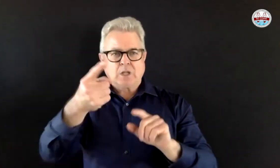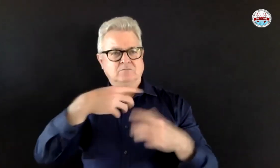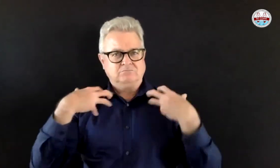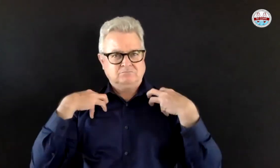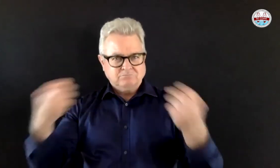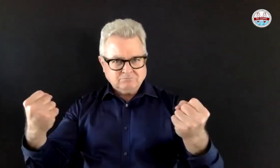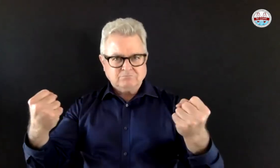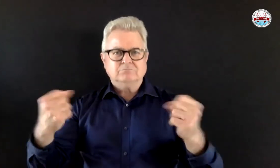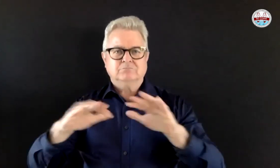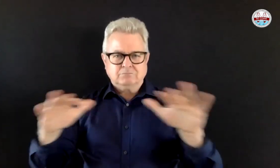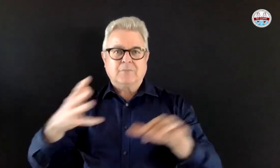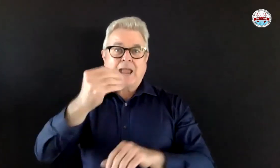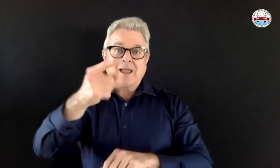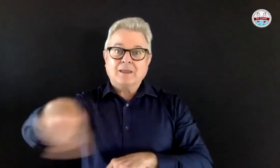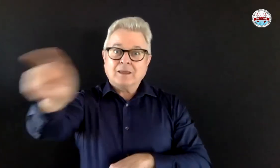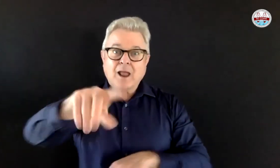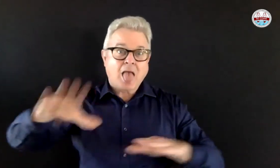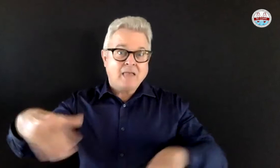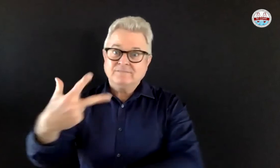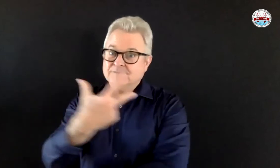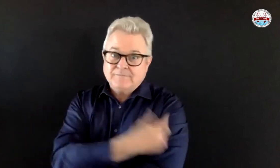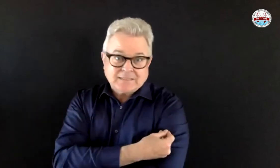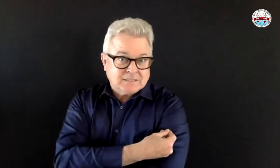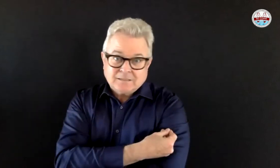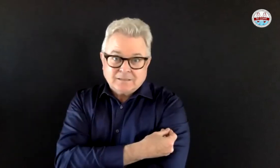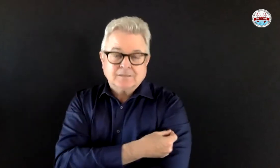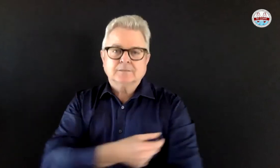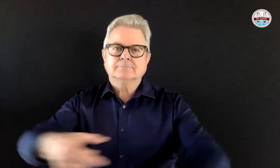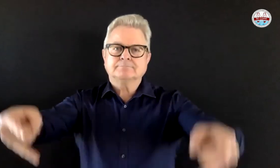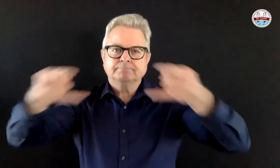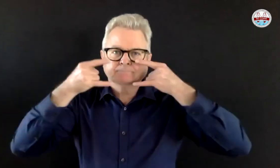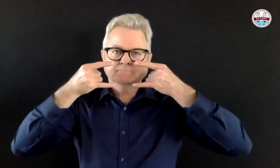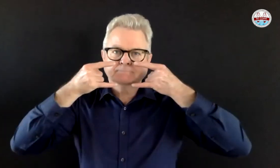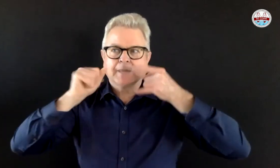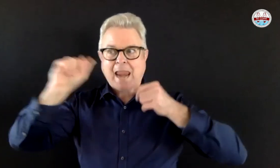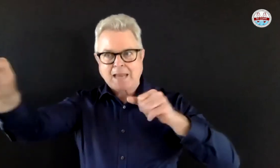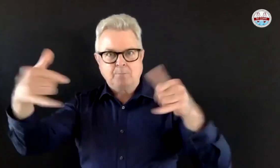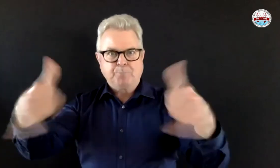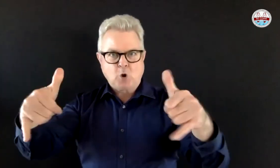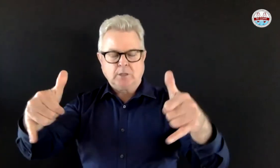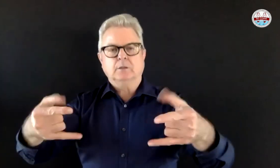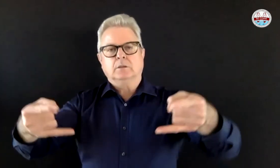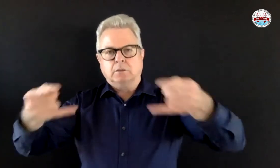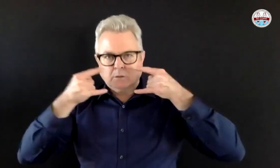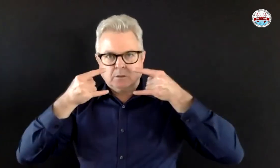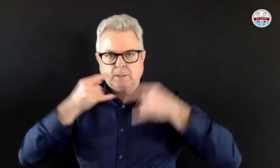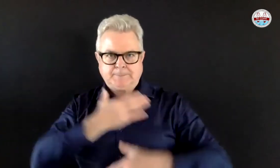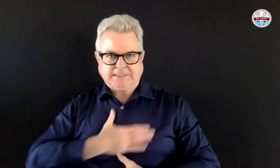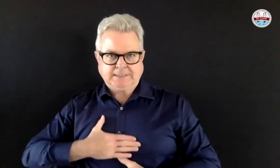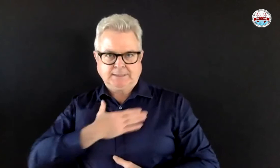So please be considerate of others and do not join your friends in parties until you feel better.